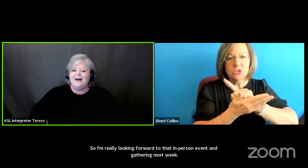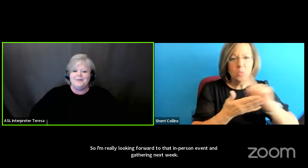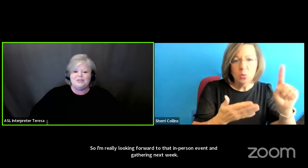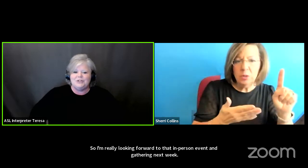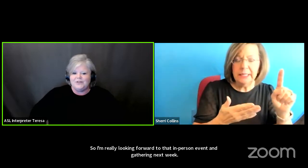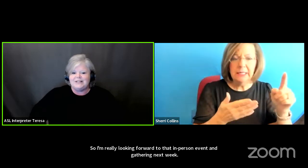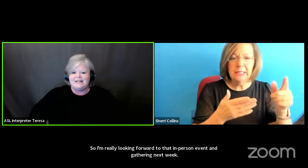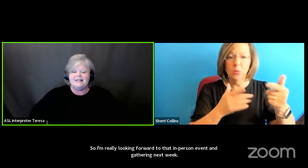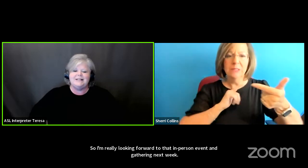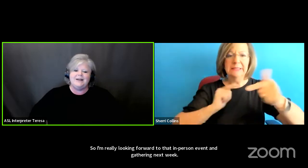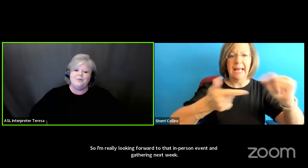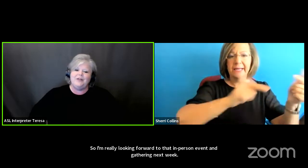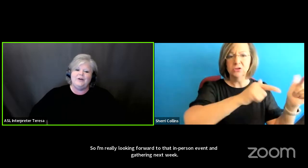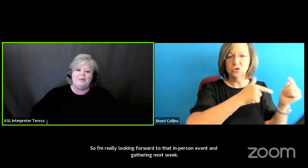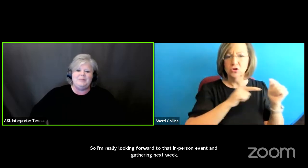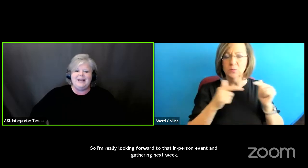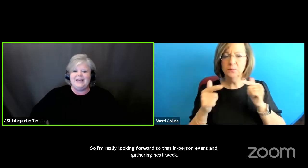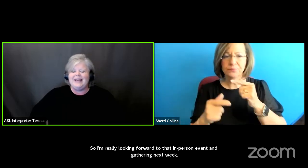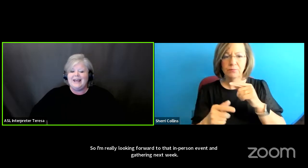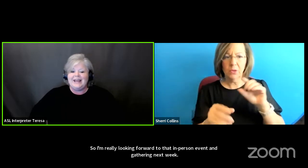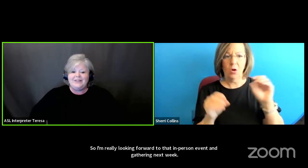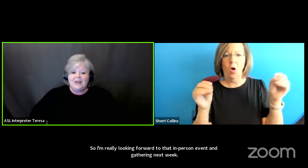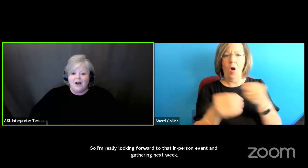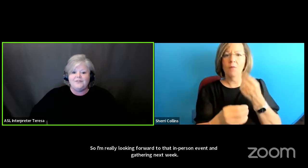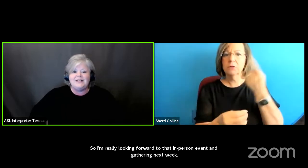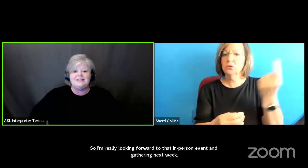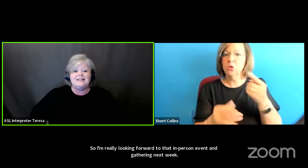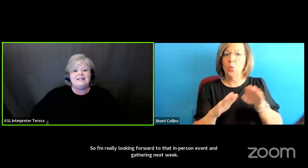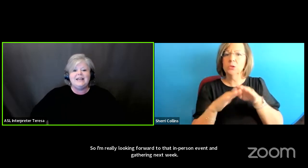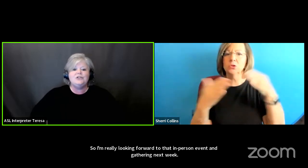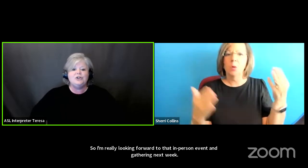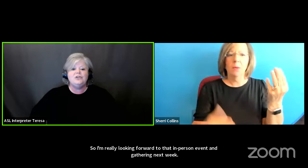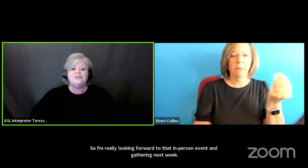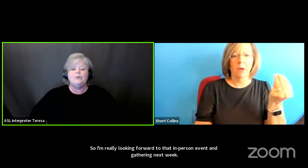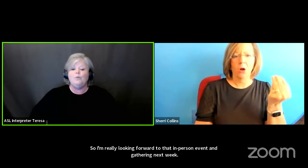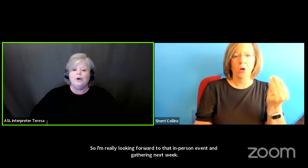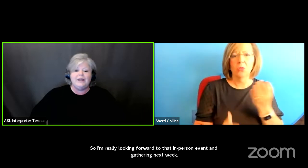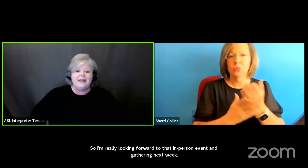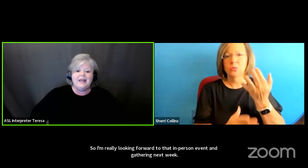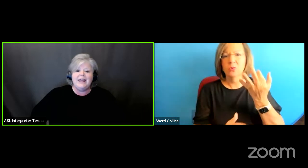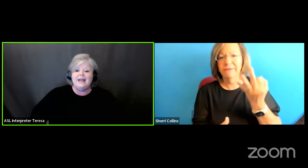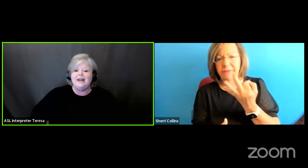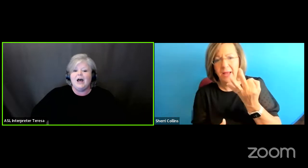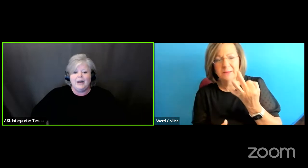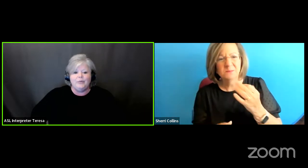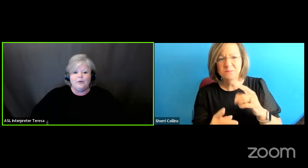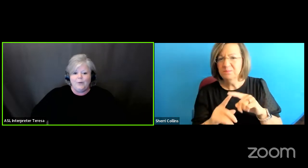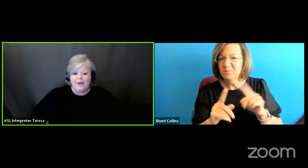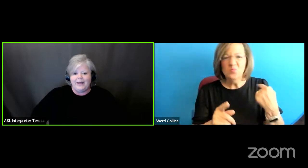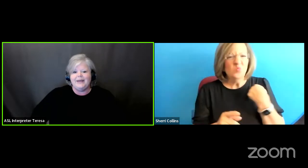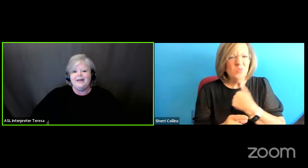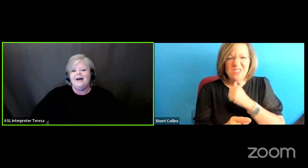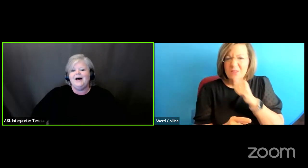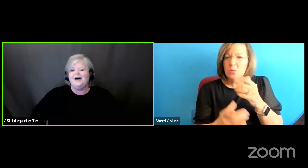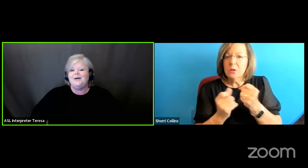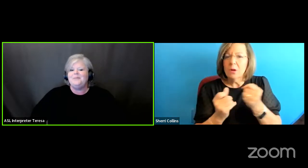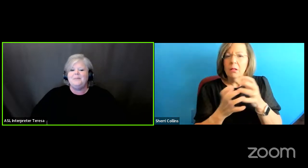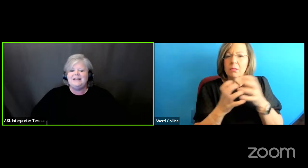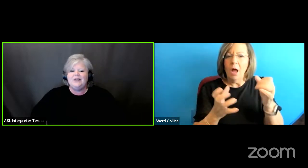hybrid services, whether it be in the office and taking turns and working in a hybrid